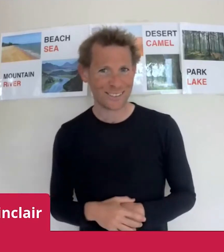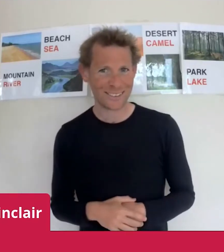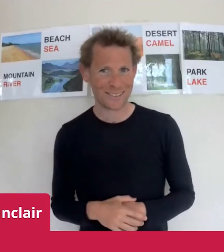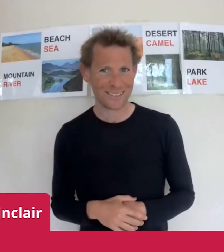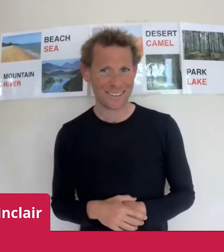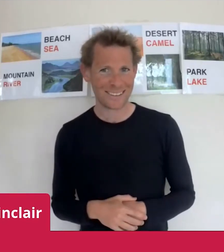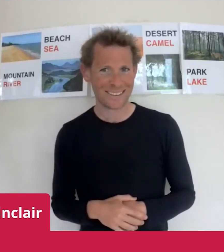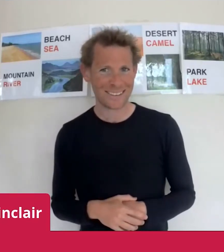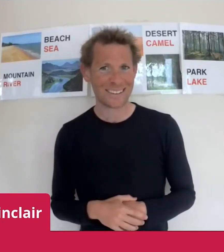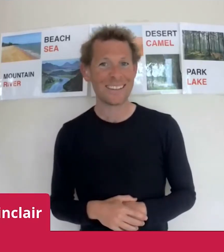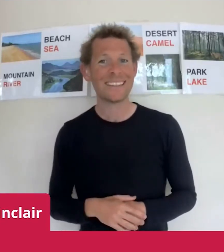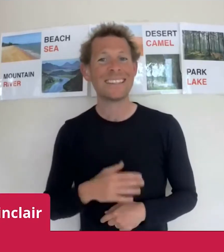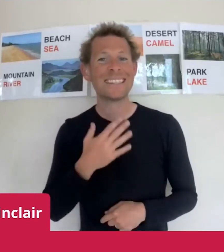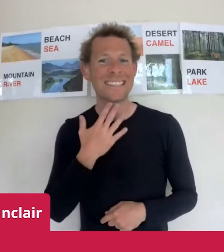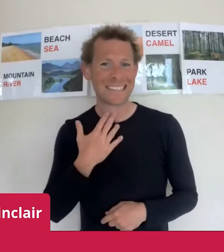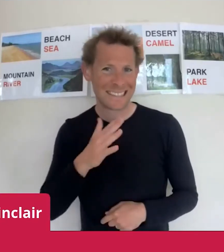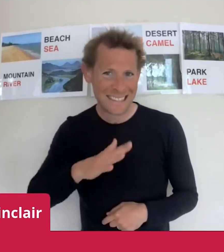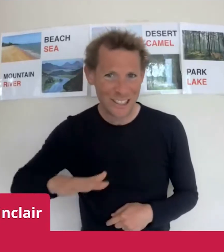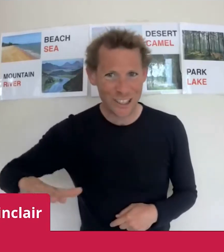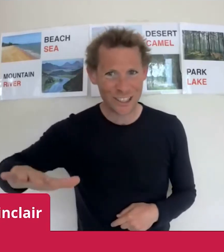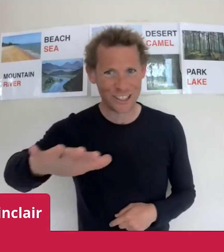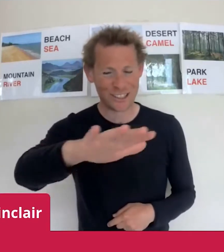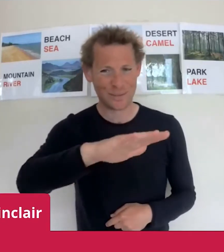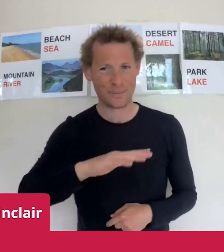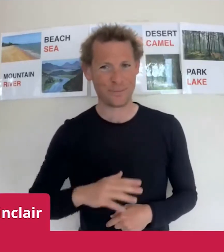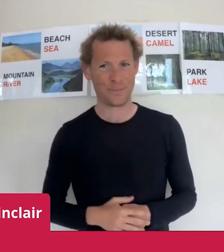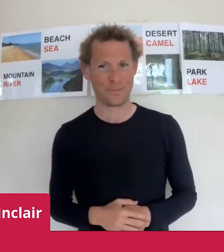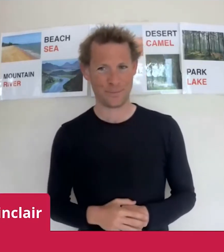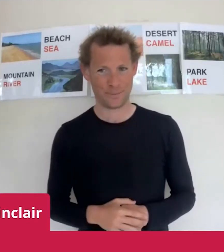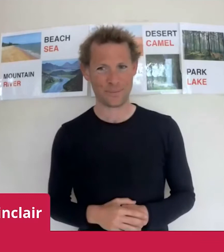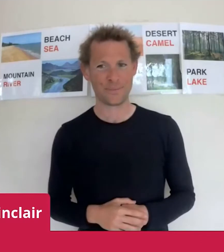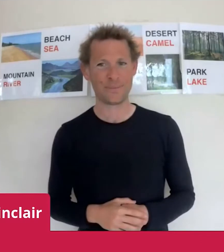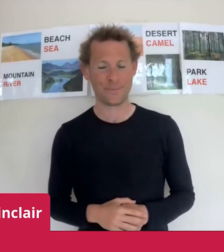And the answer? It's desert.